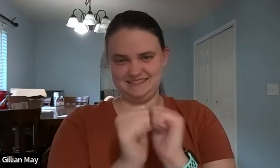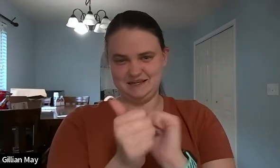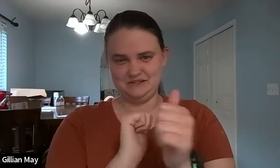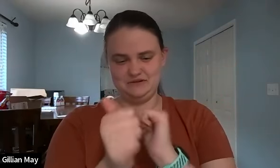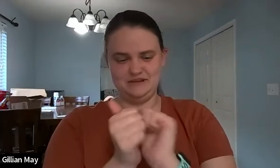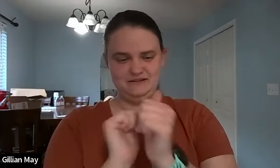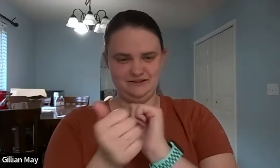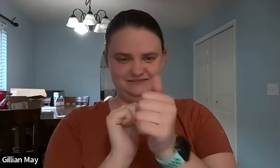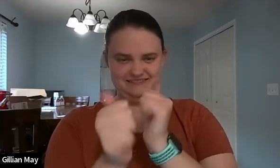Slow down a little.